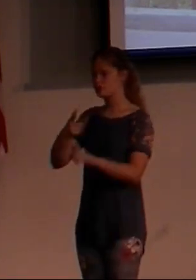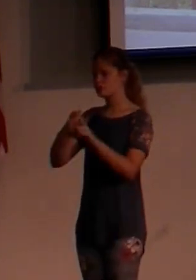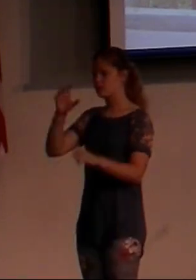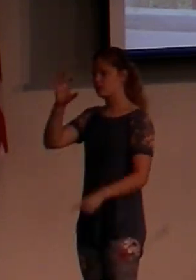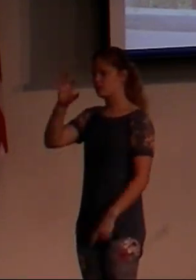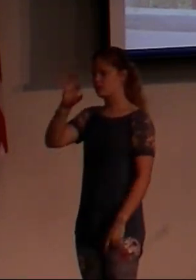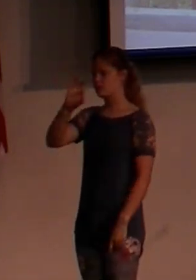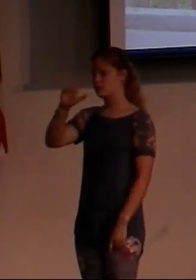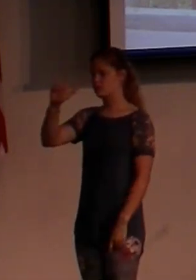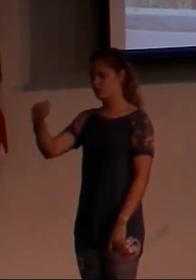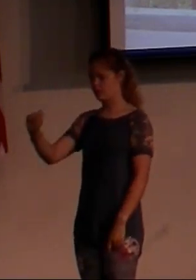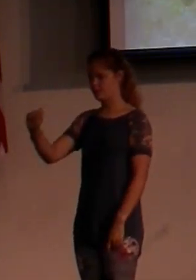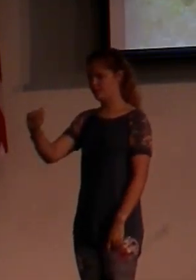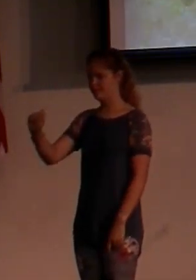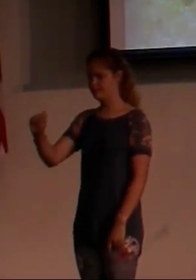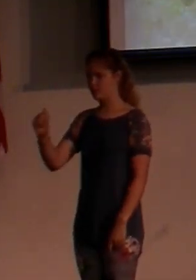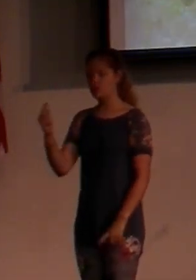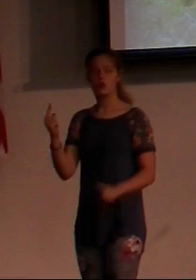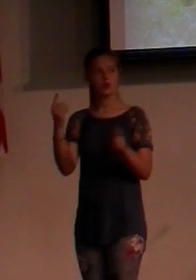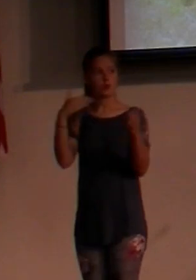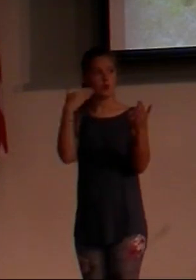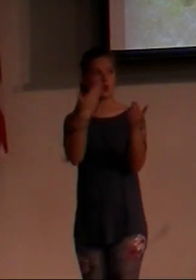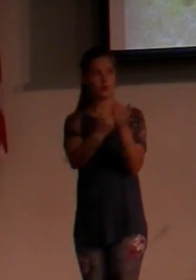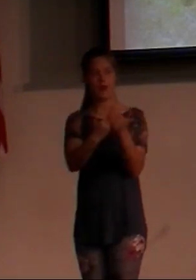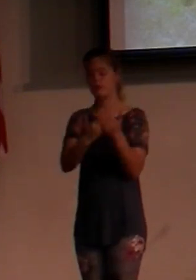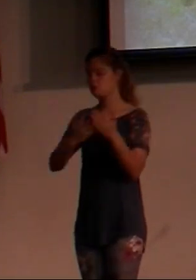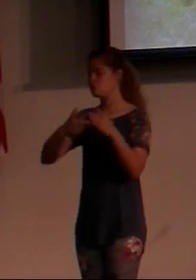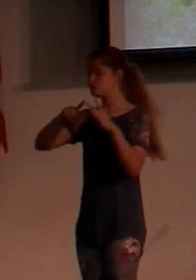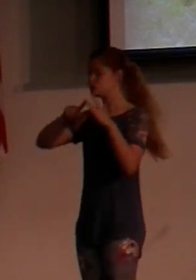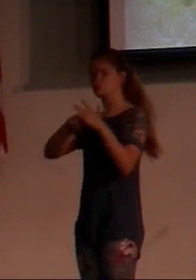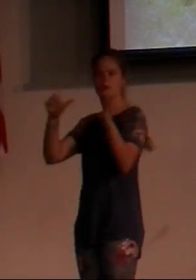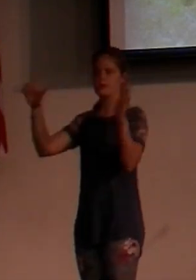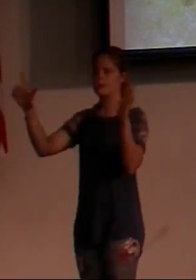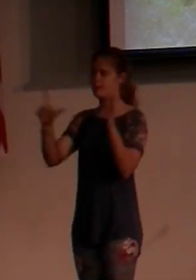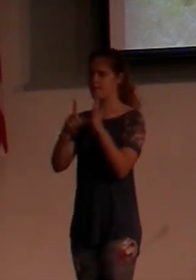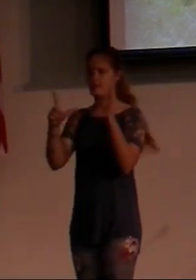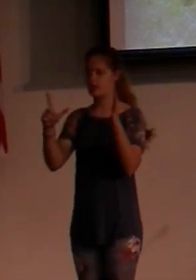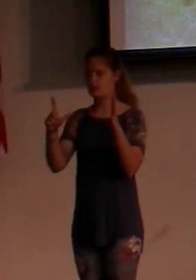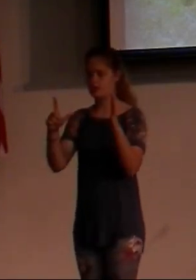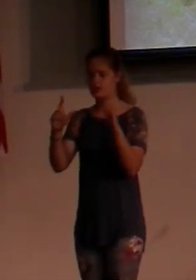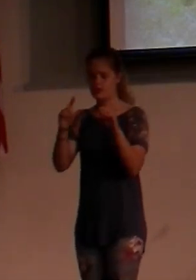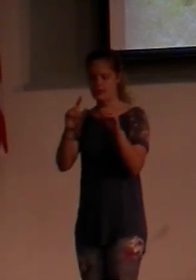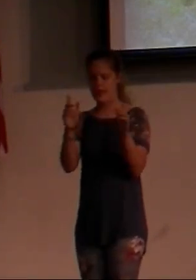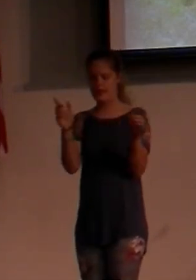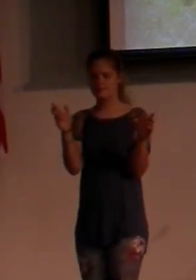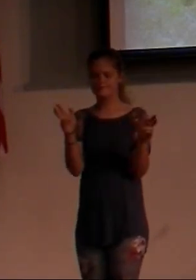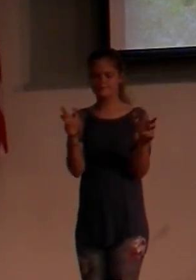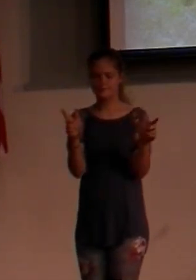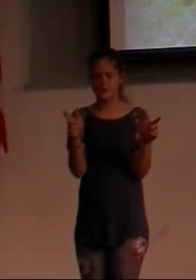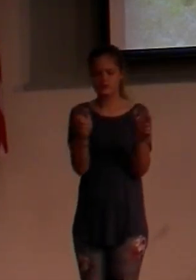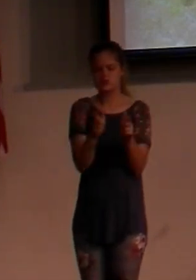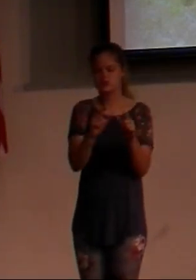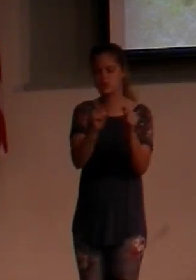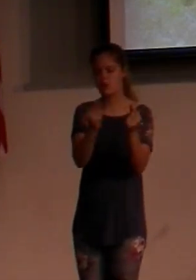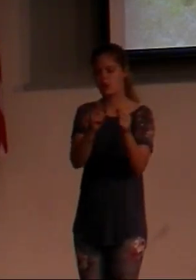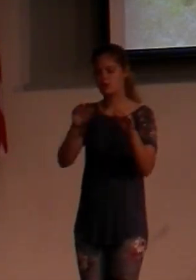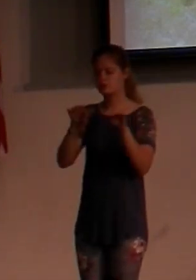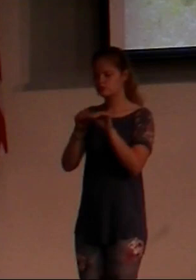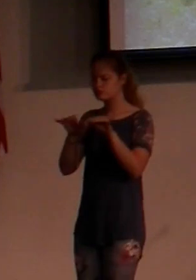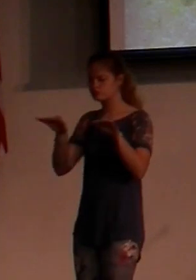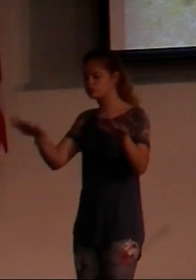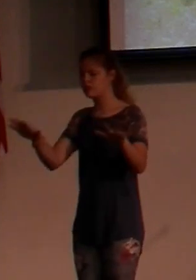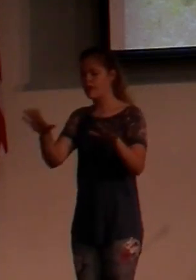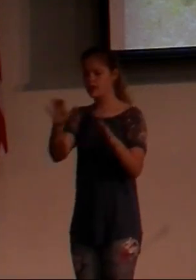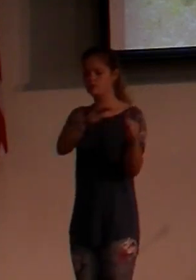we got to Antigua, we just hit the ground running and broke into small groups and just went around the community. So when we're